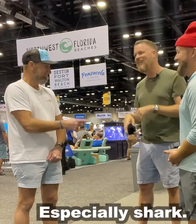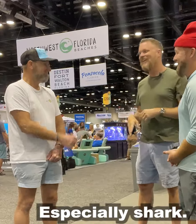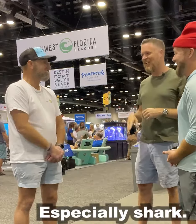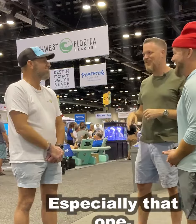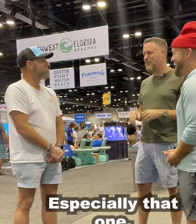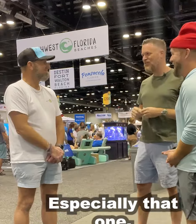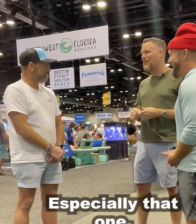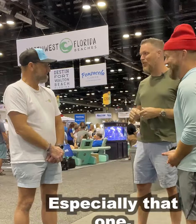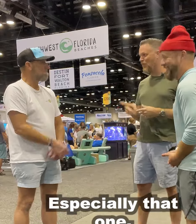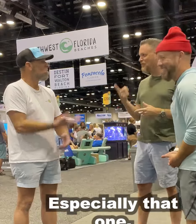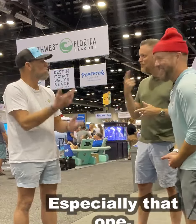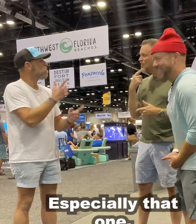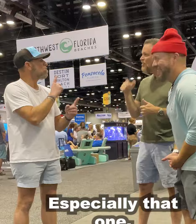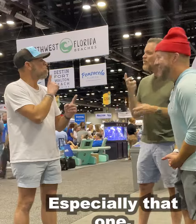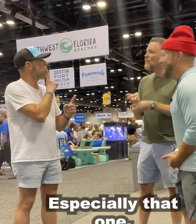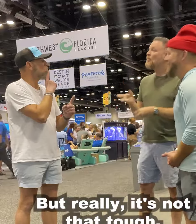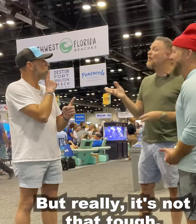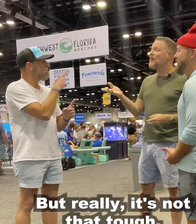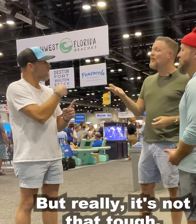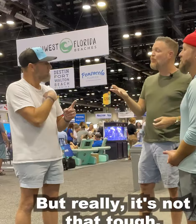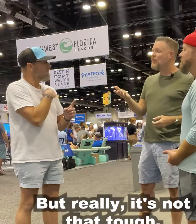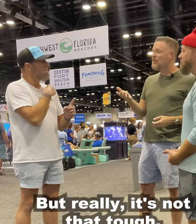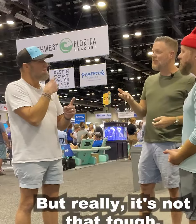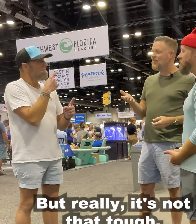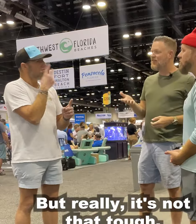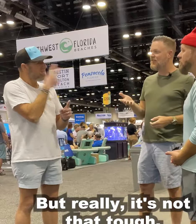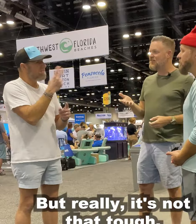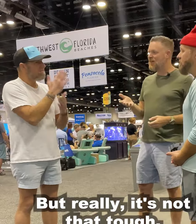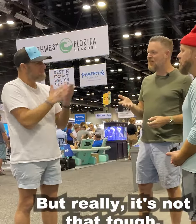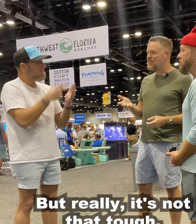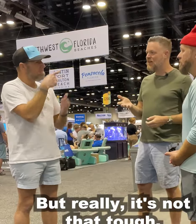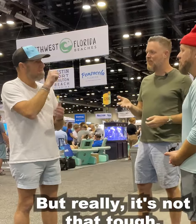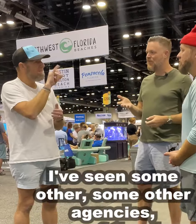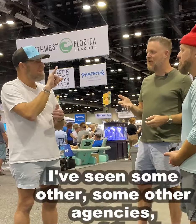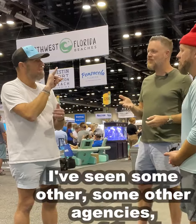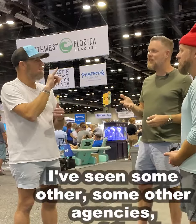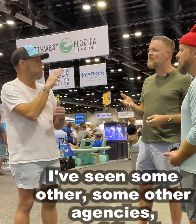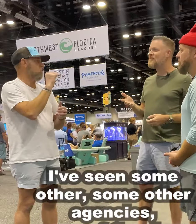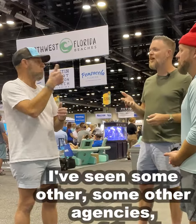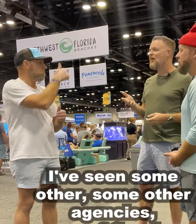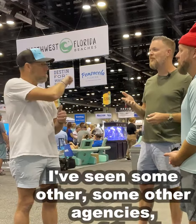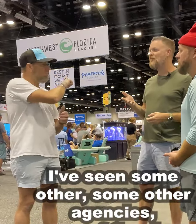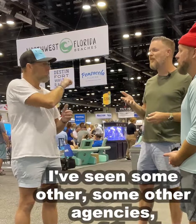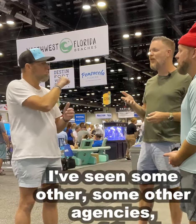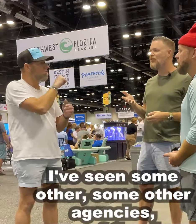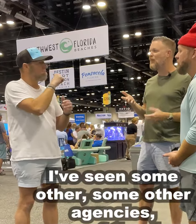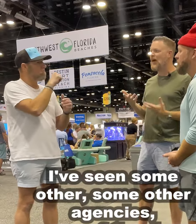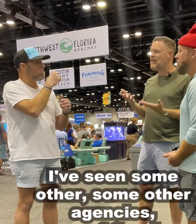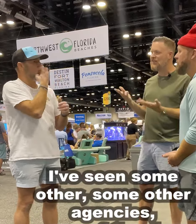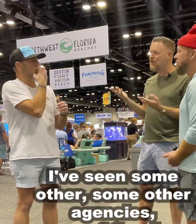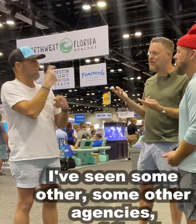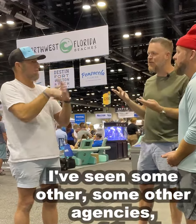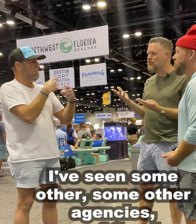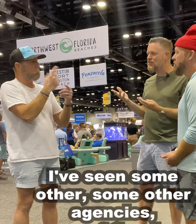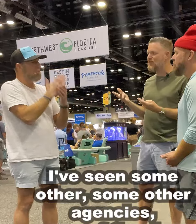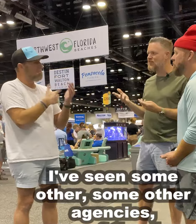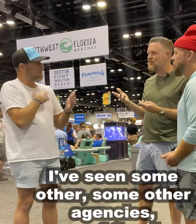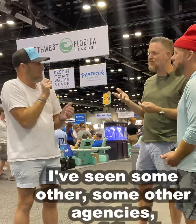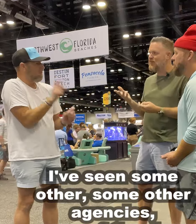Yeah, especially that one. But really, it's not that tough. I've seen some other padding, some other agencies, some